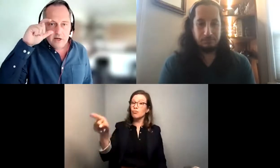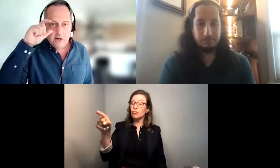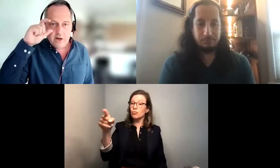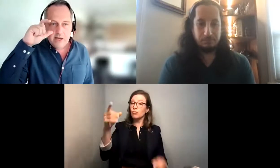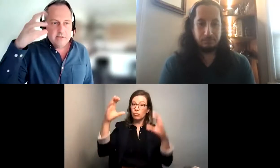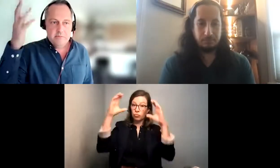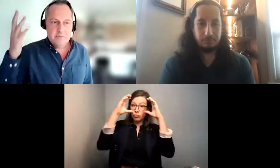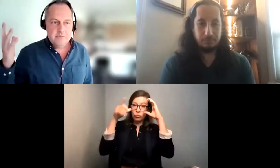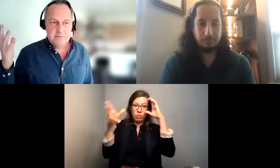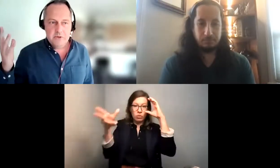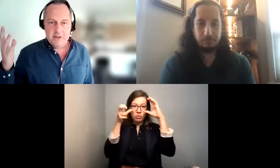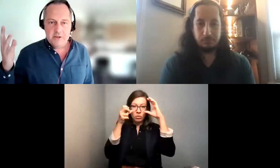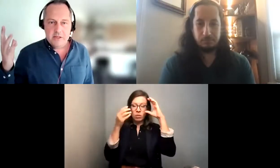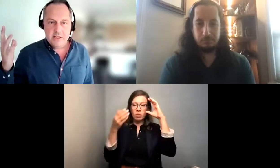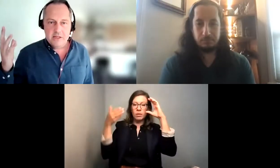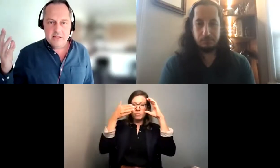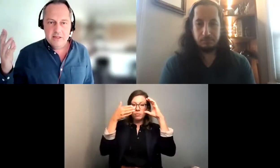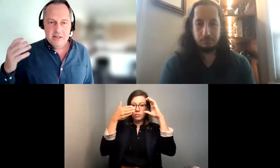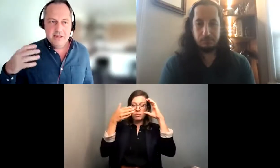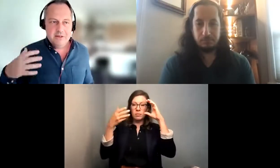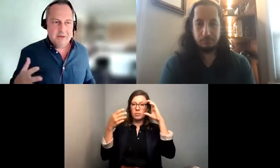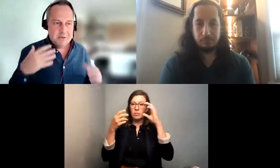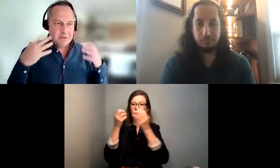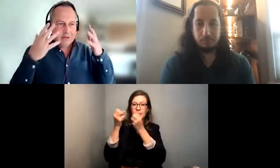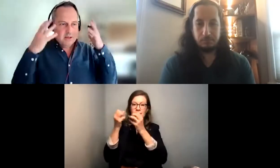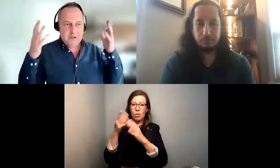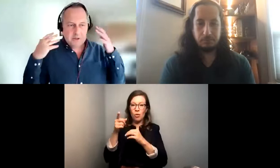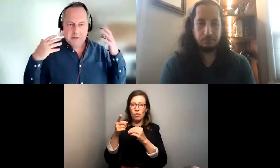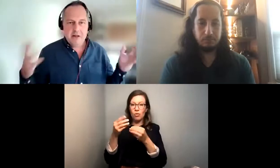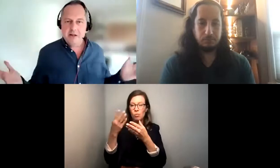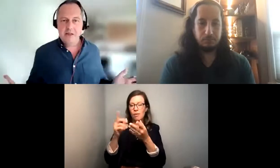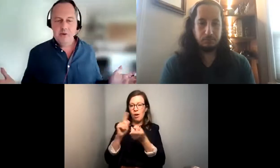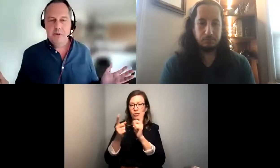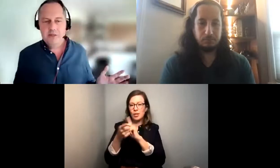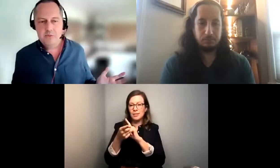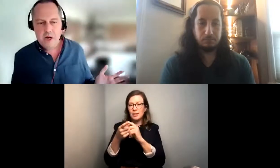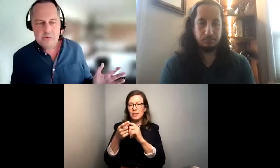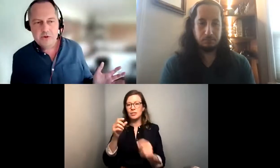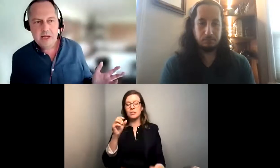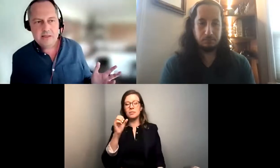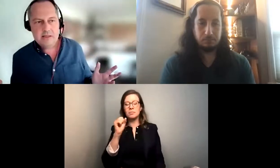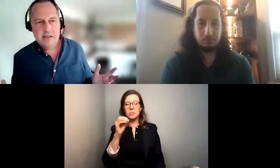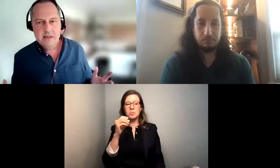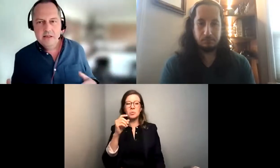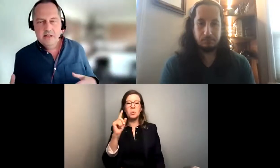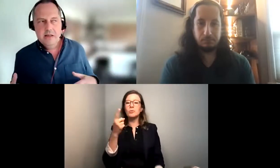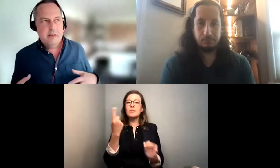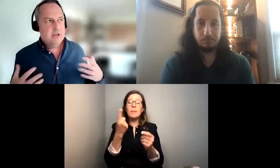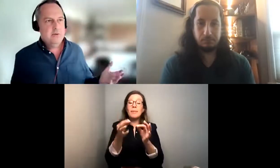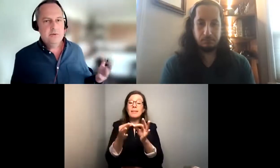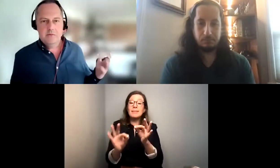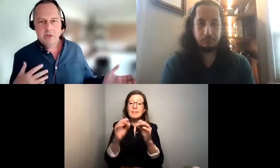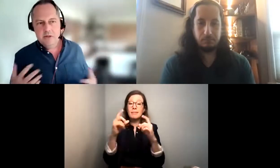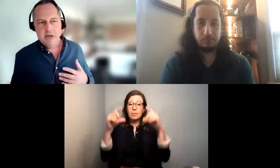sort of like overlaid, providing the translation. You know, so something that is just a simple piece of wearable kit. Now,